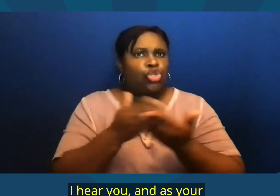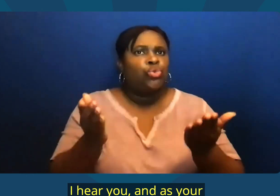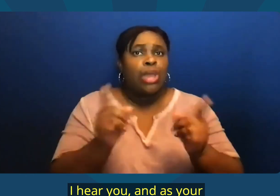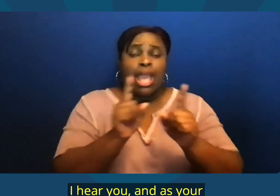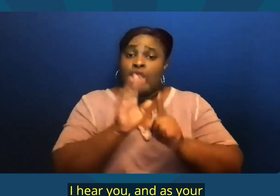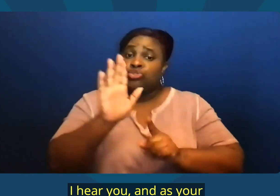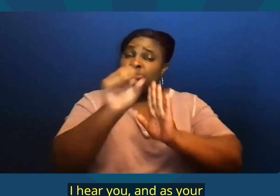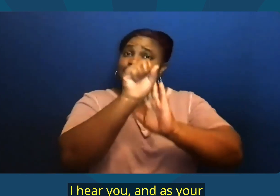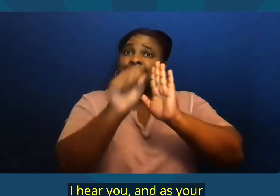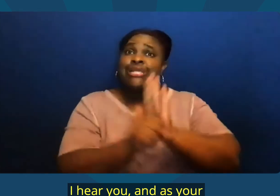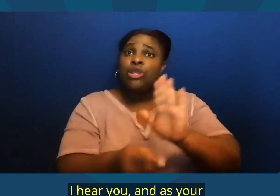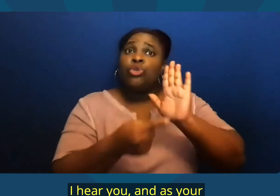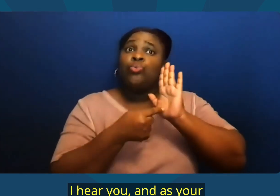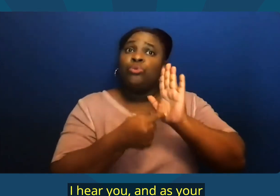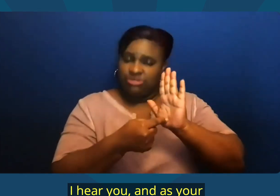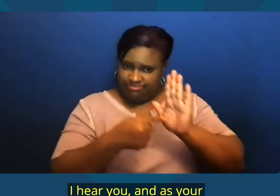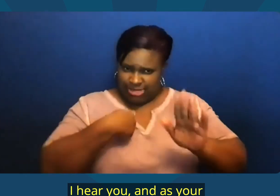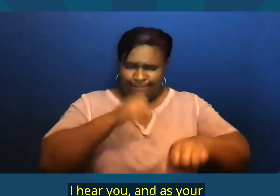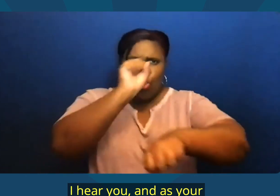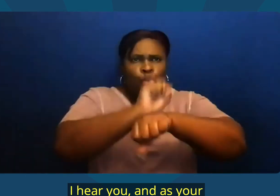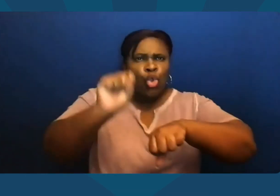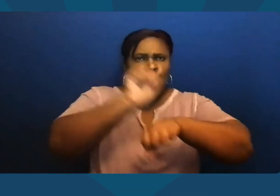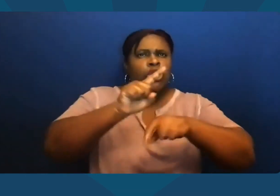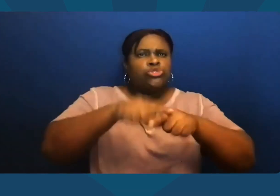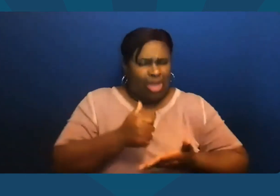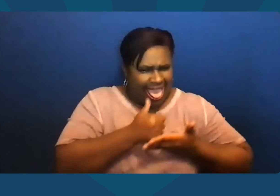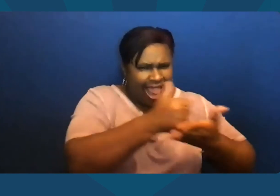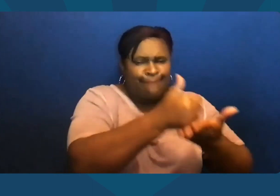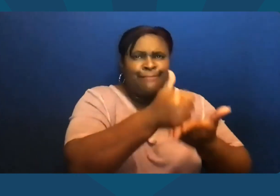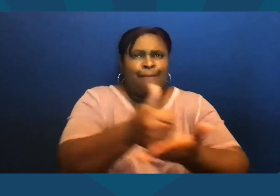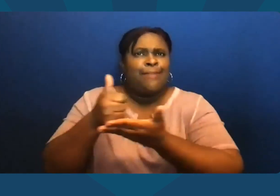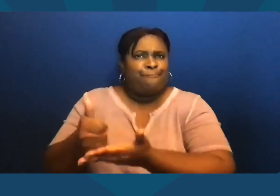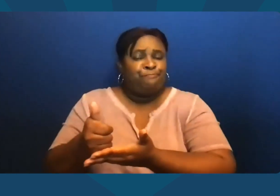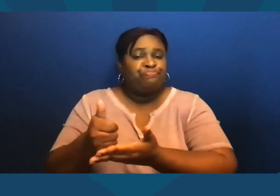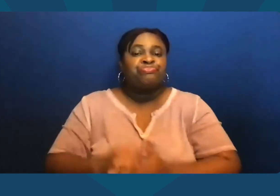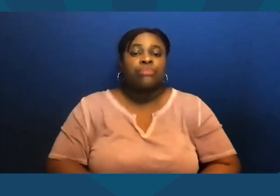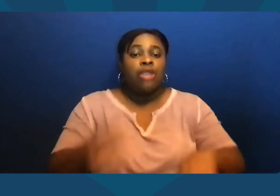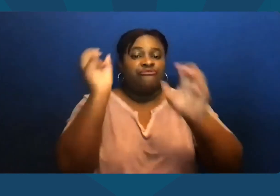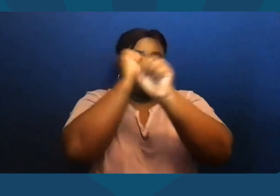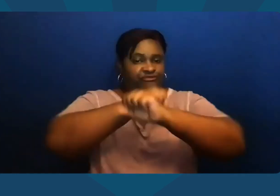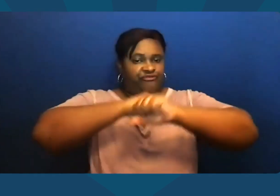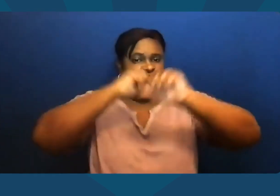I hear you, and as your state representative, I am working to help.